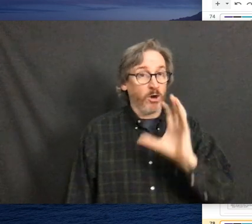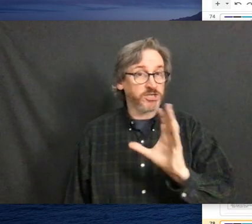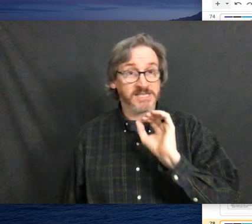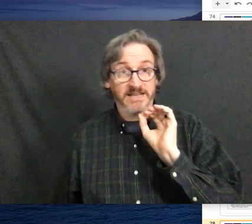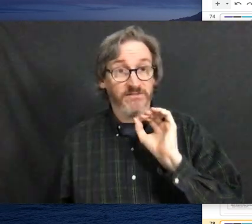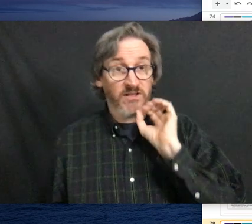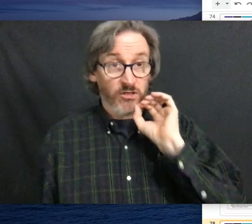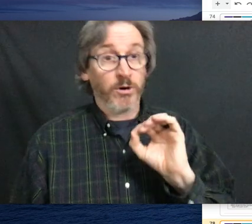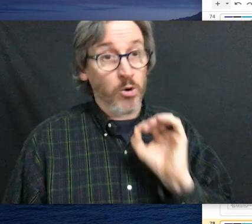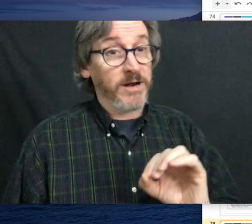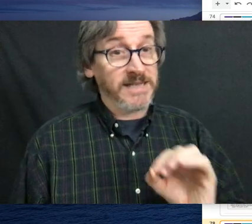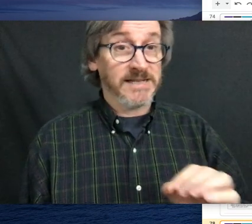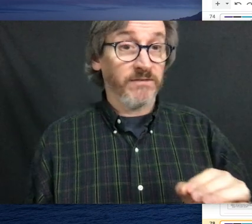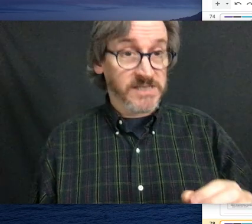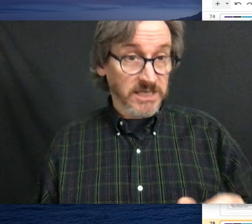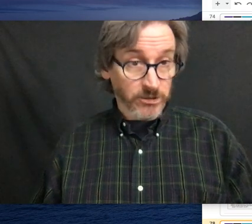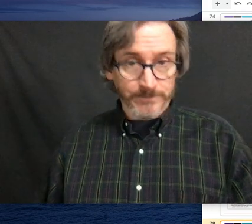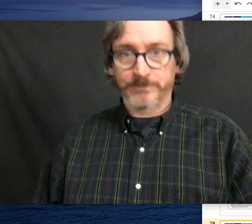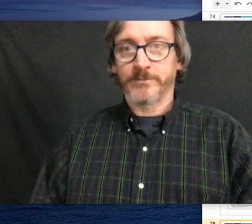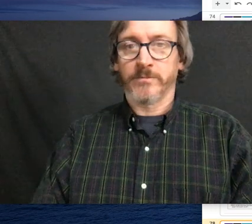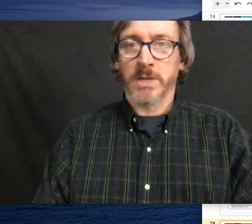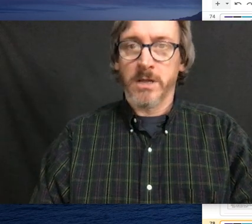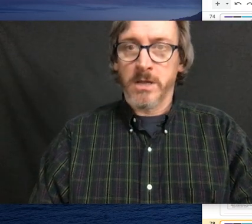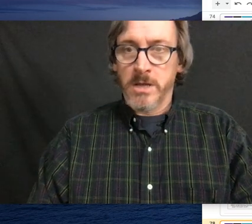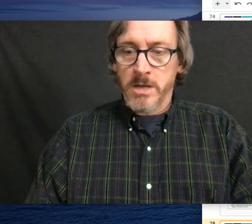and watch to see if the recording itself is clear.